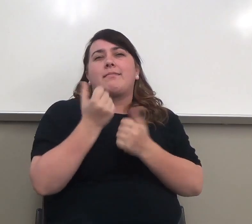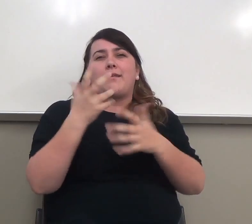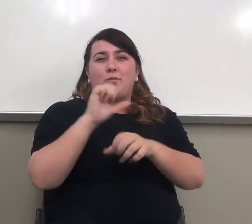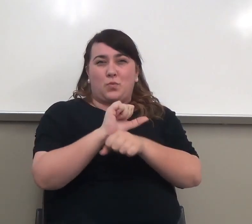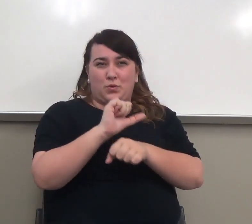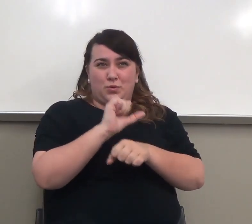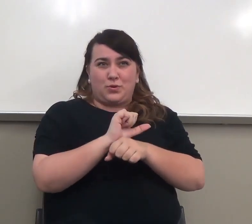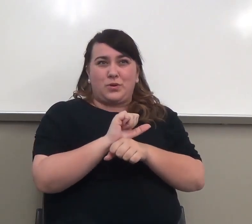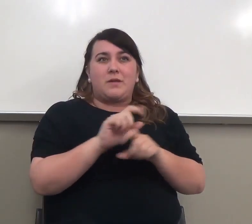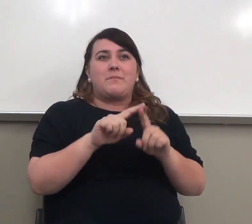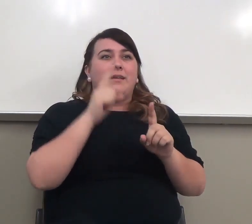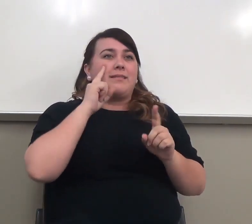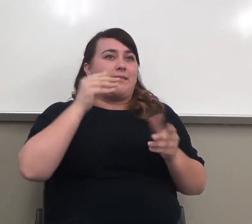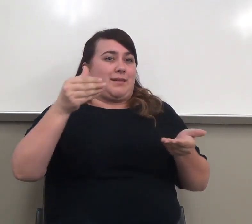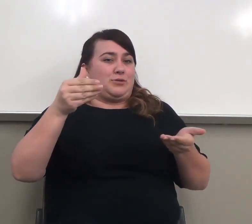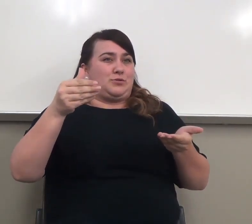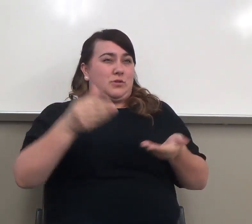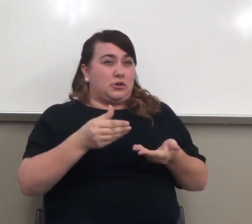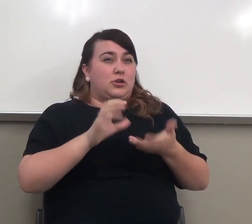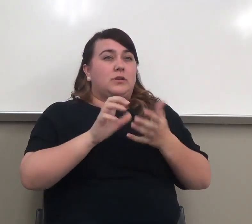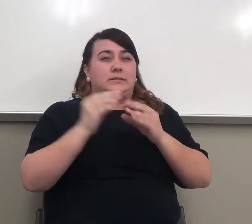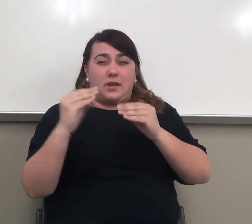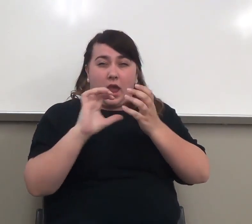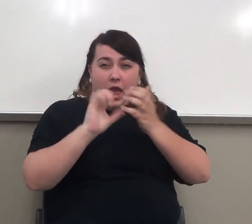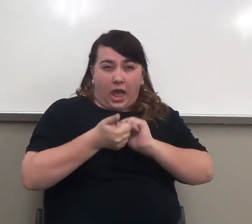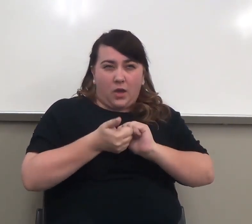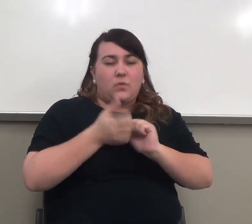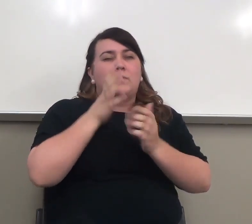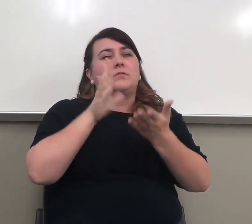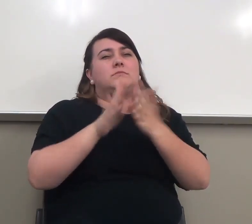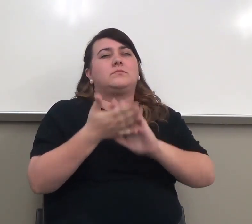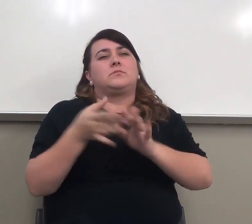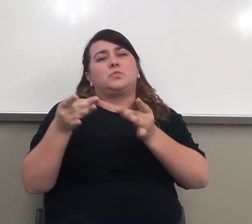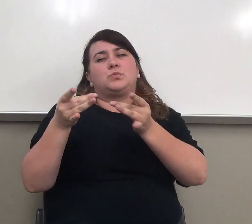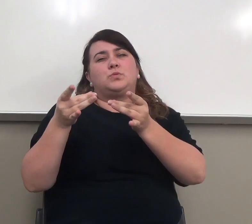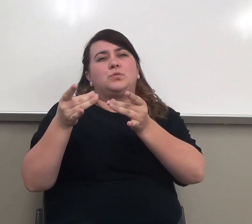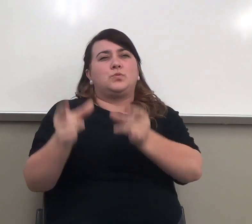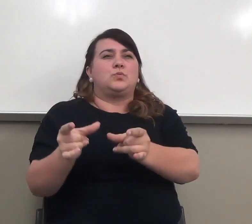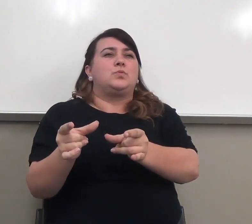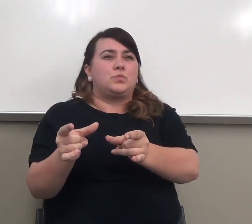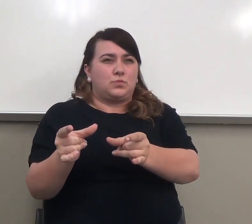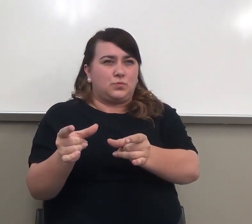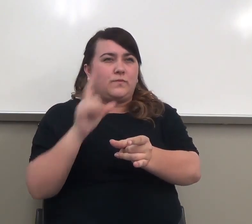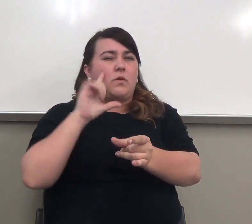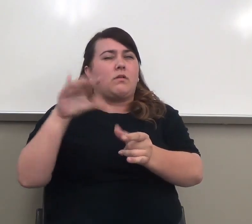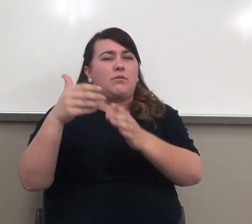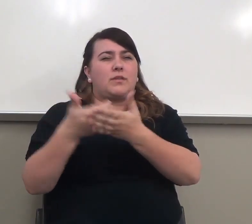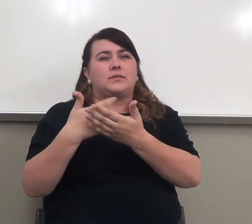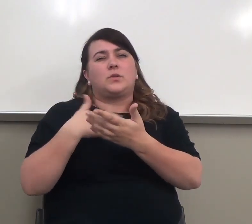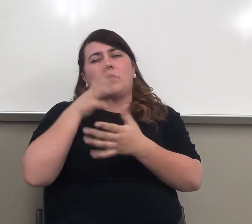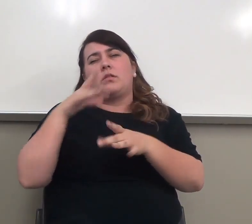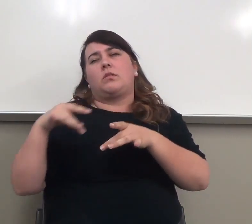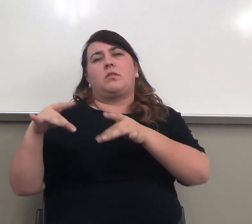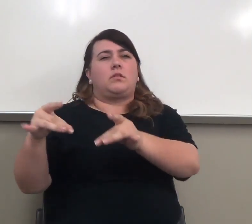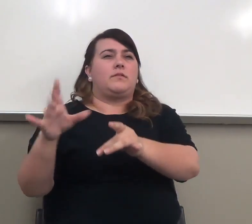the introduction to it will really smooth your way for doing this in your other classes that you're going to need to do. Okay,